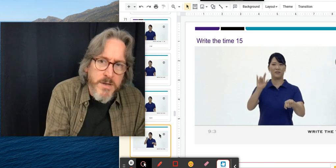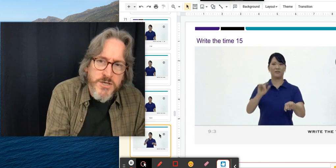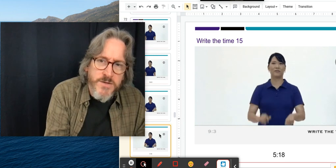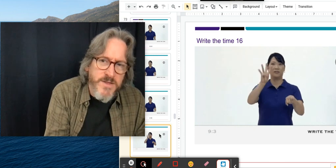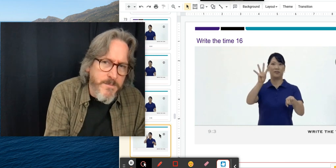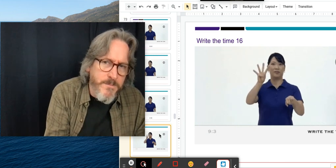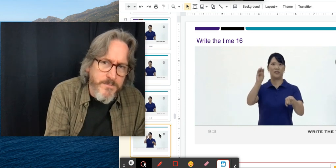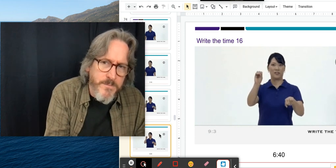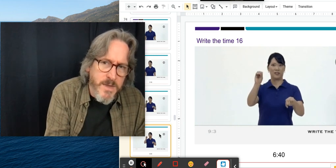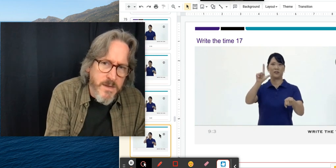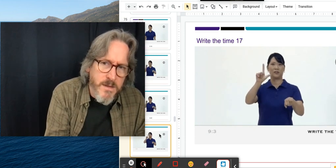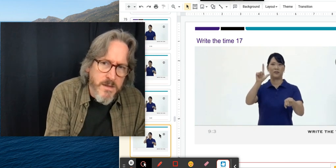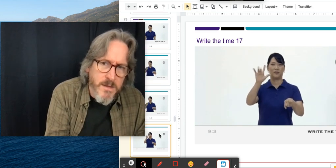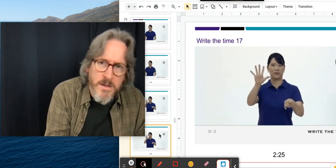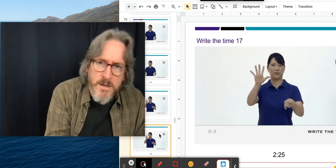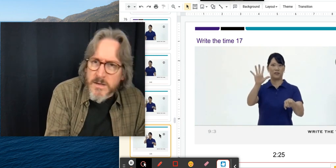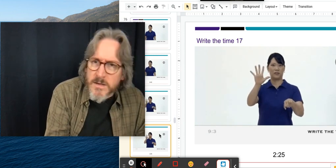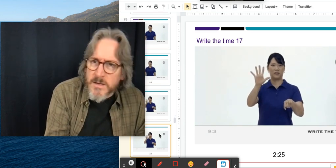a bunch of them.